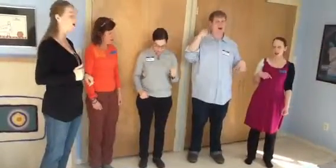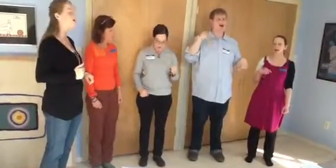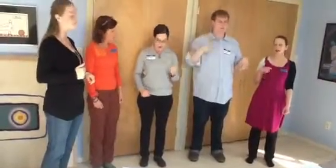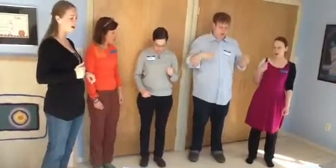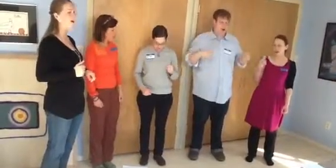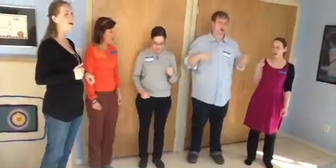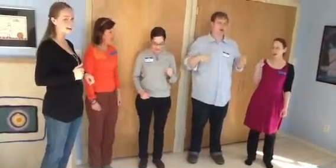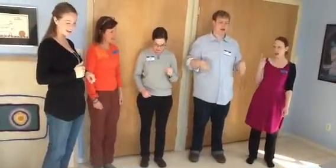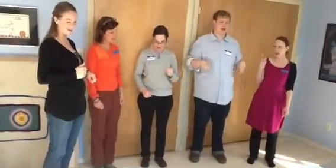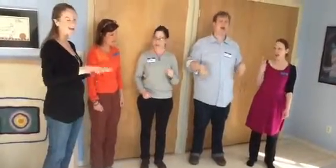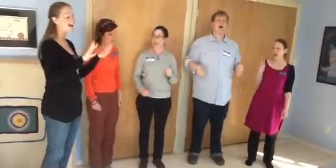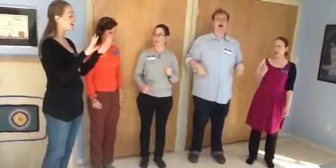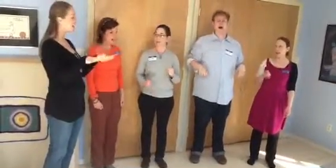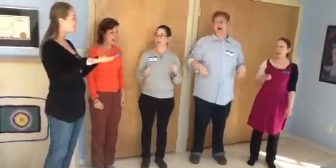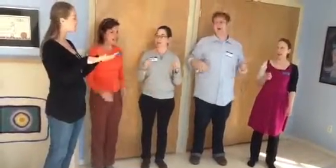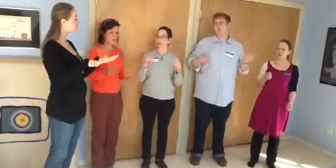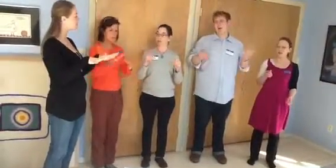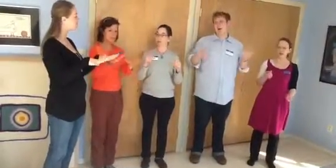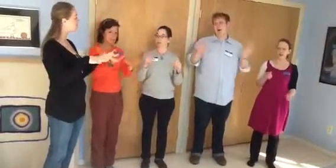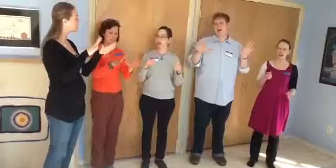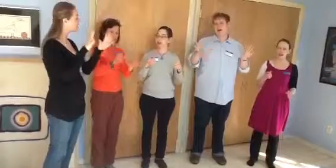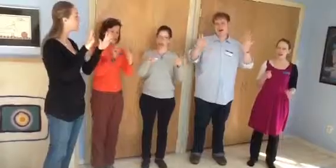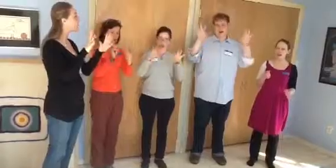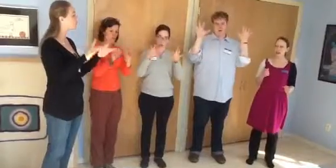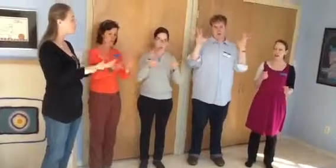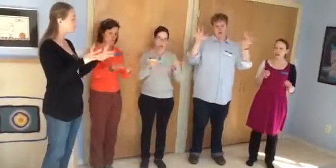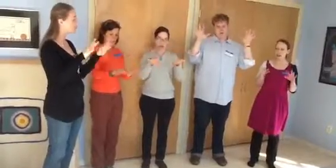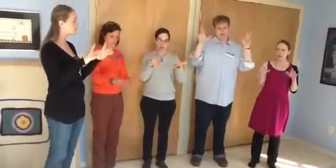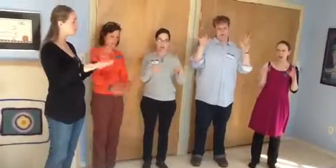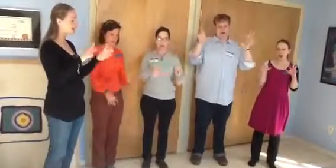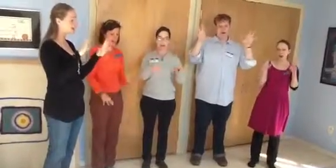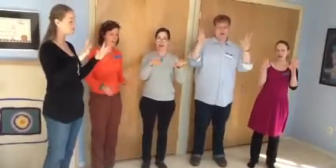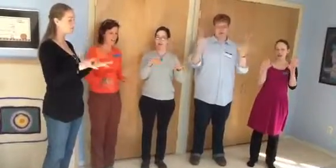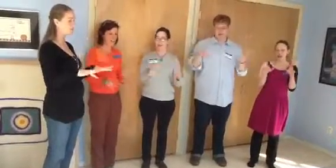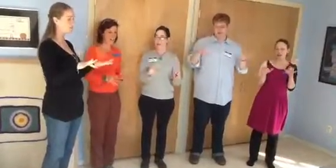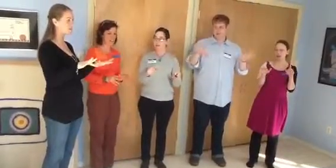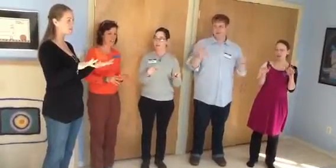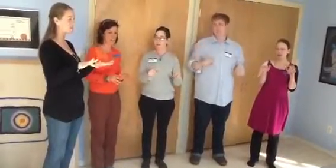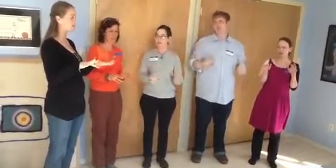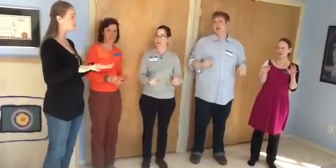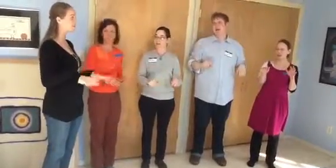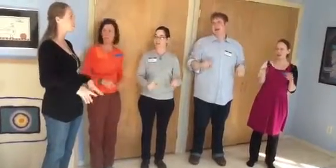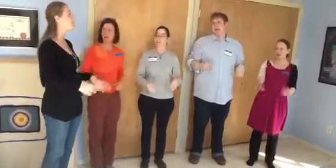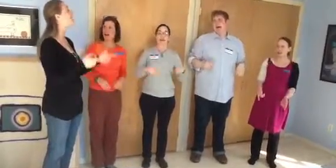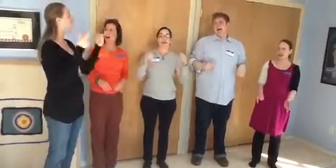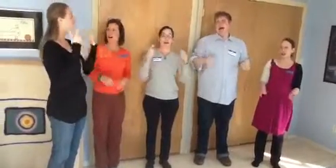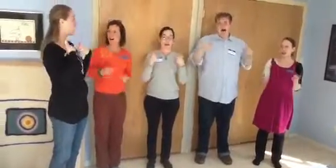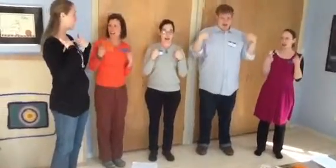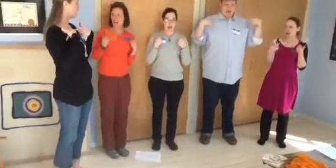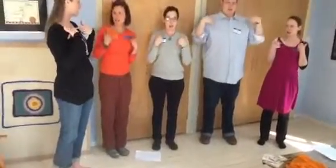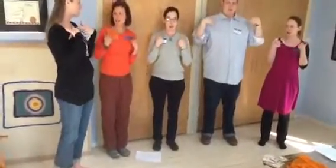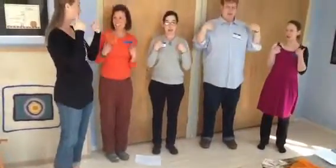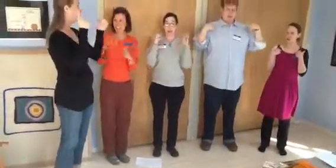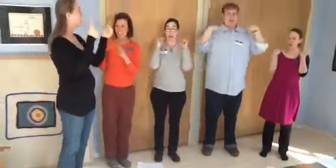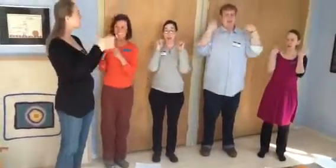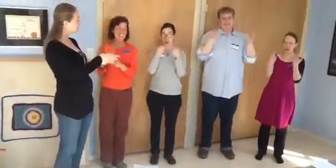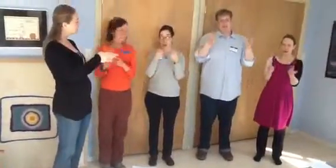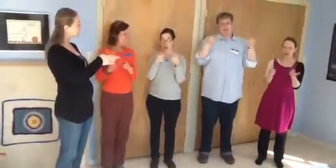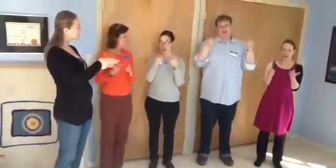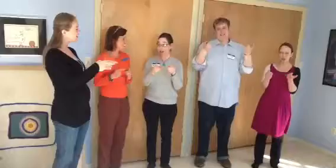nod my head. I'm gonna wiggle my fingers. Last one. I am here and you are